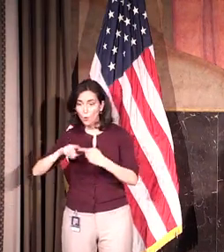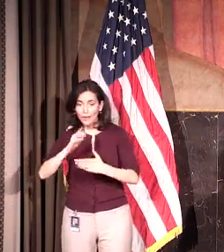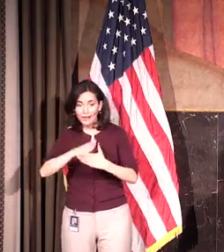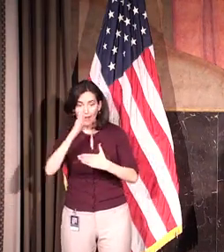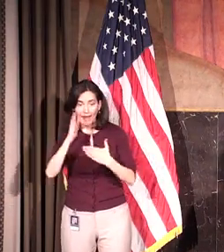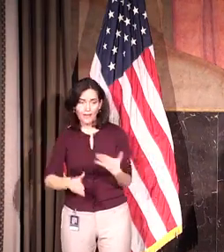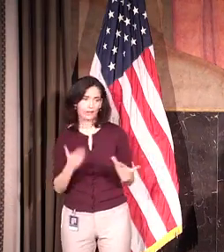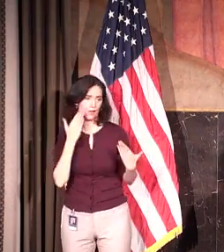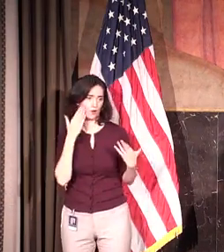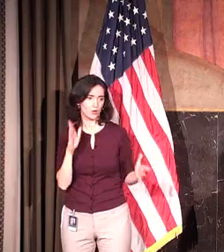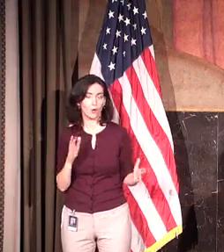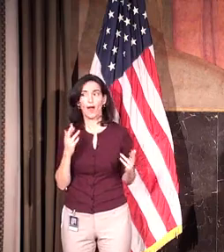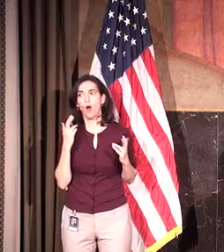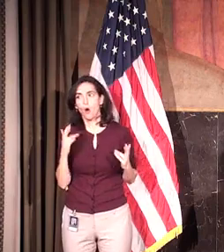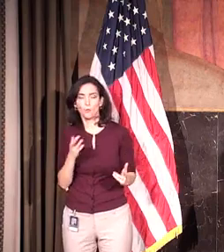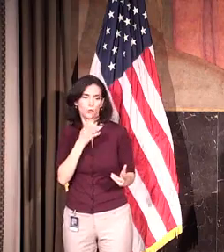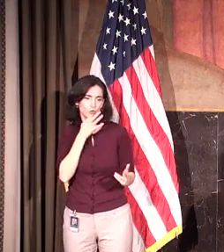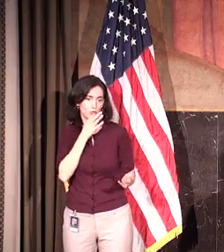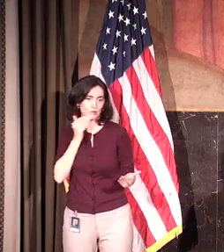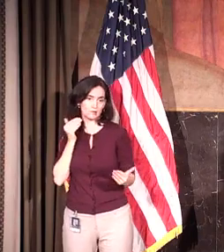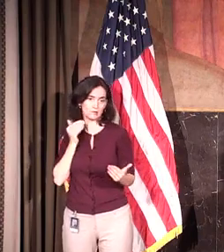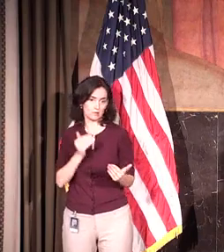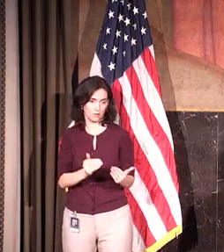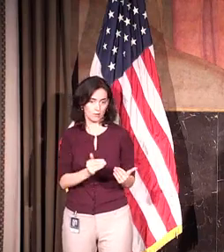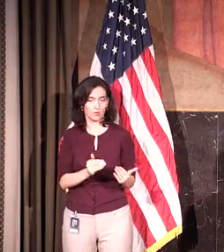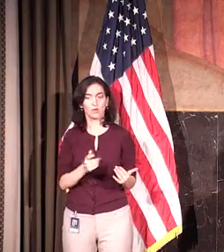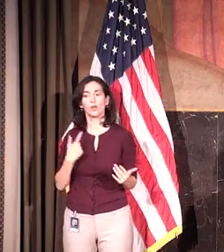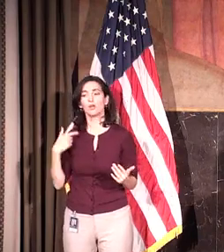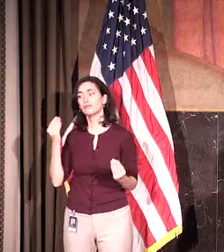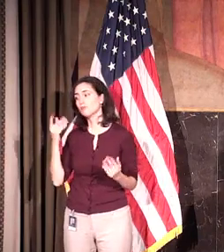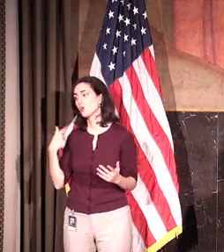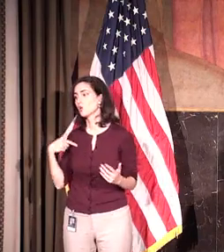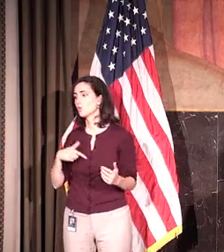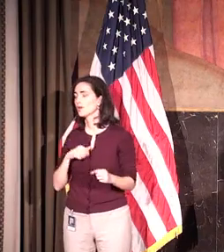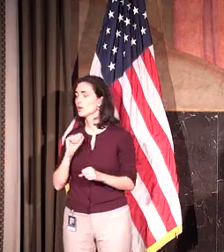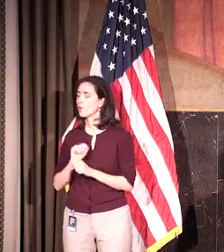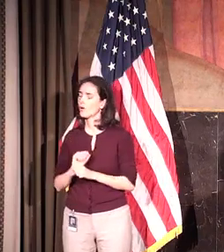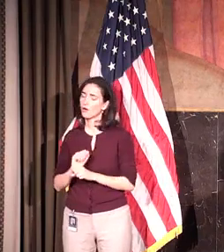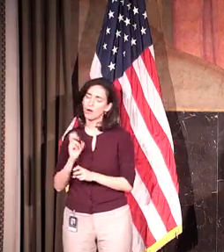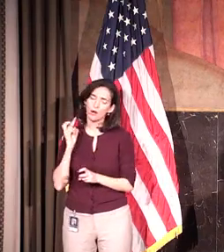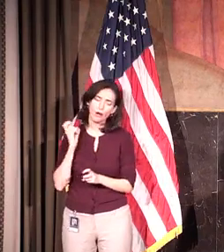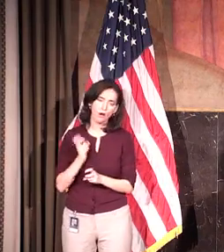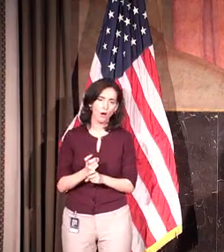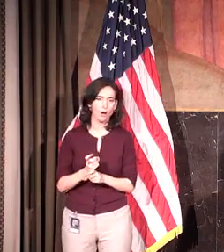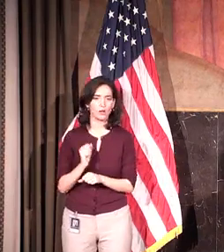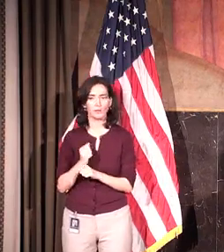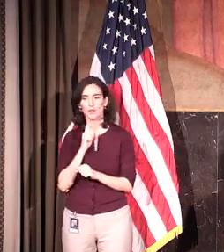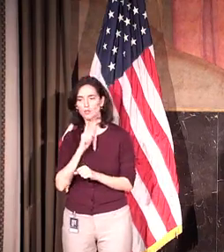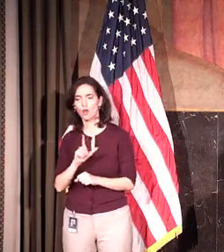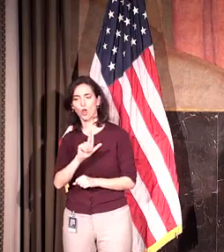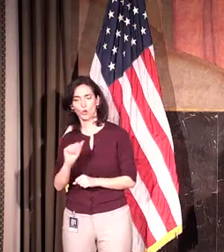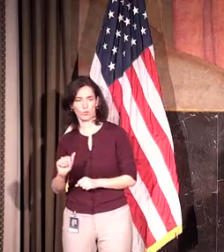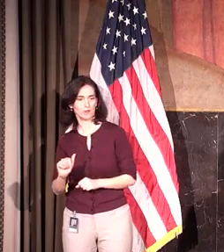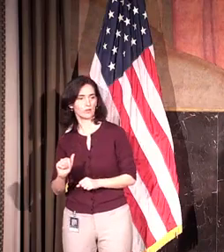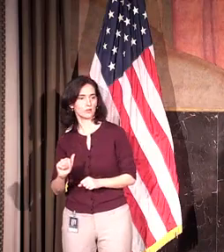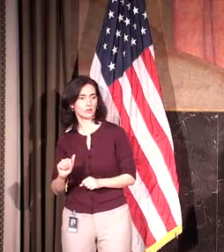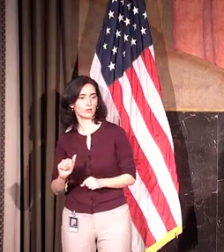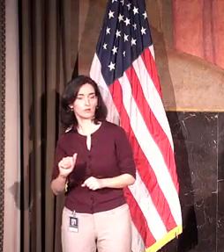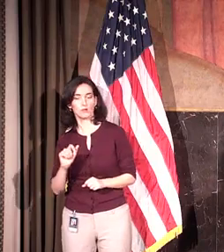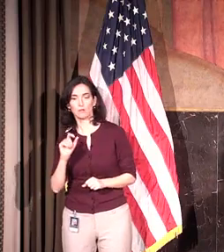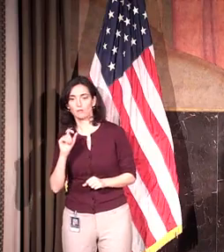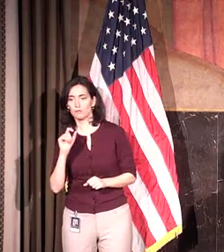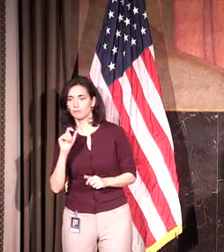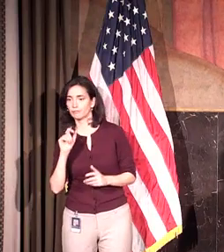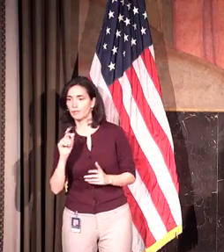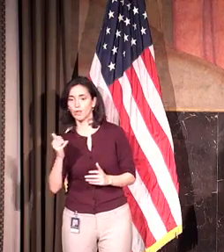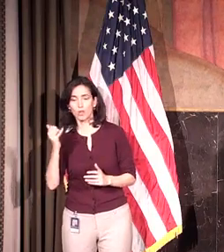than later, I hope and I pray. We're working very hard to make sure in Louisiana we're going to be ready if and when there's